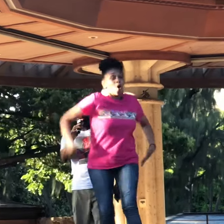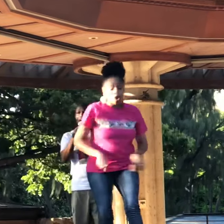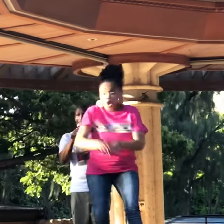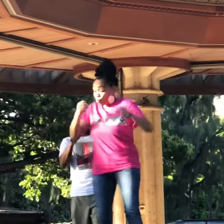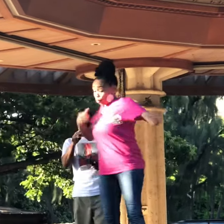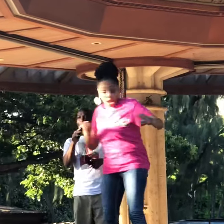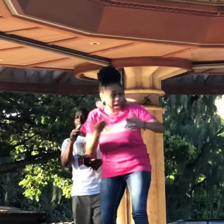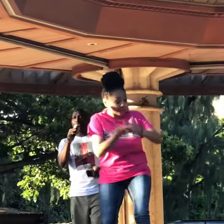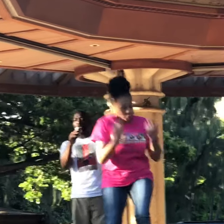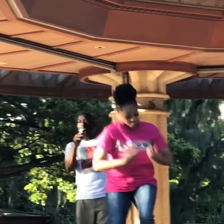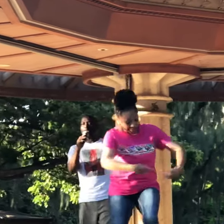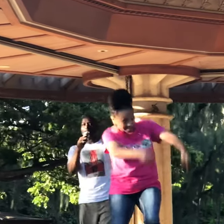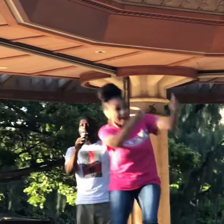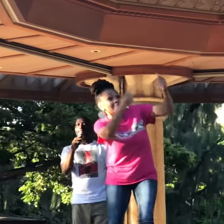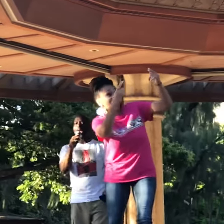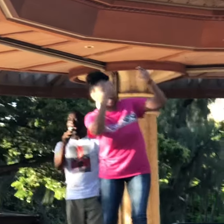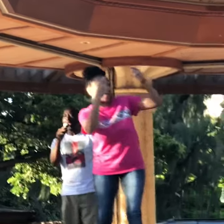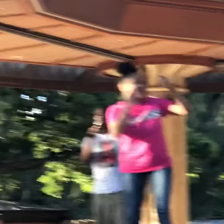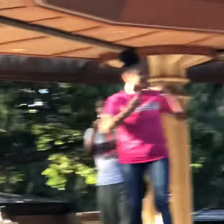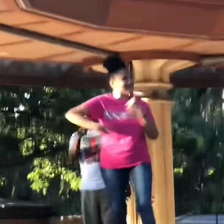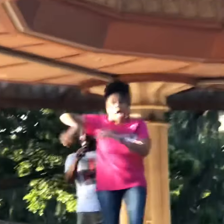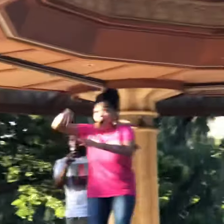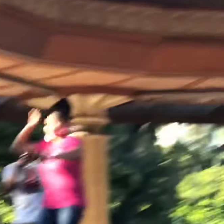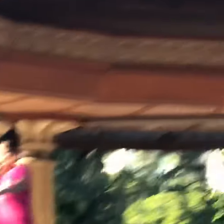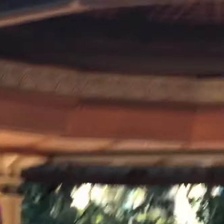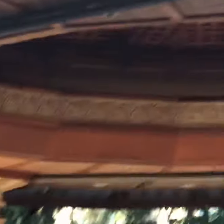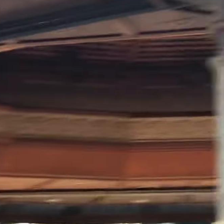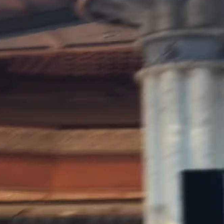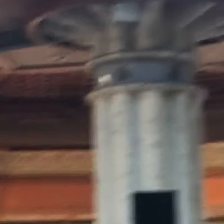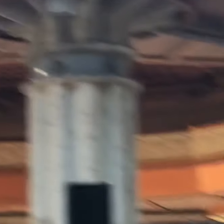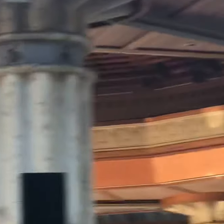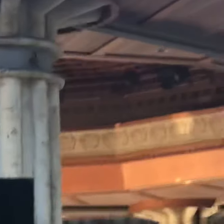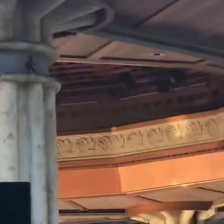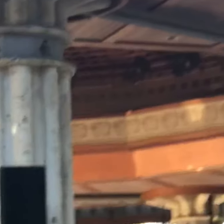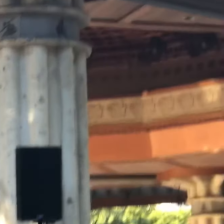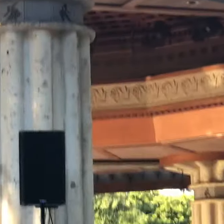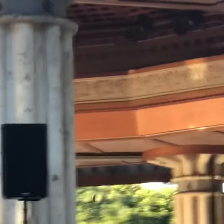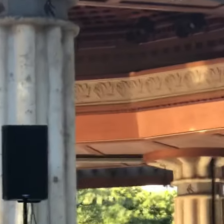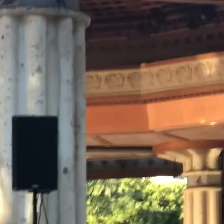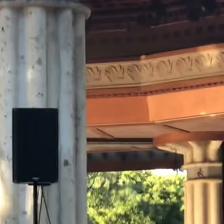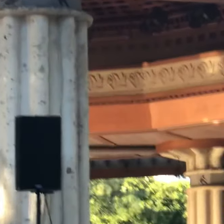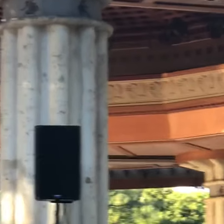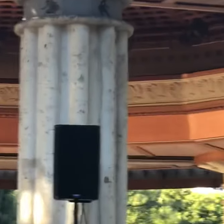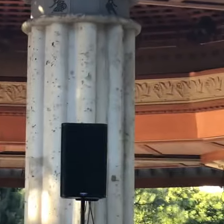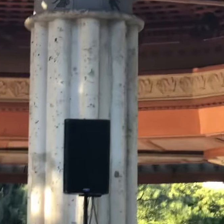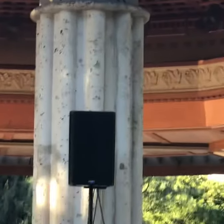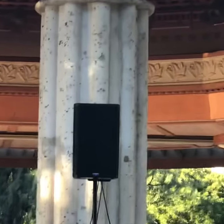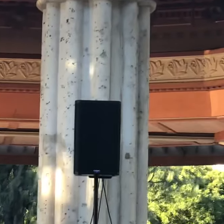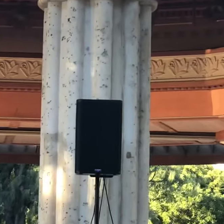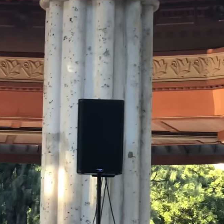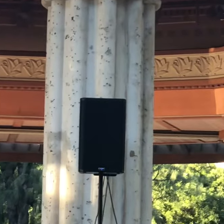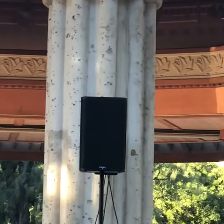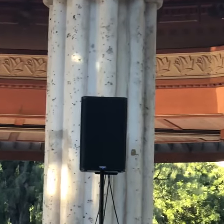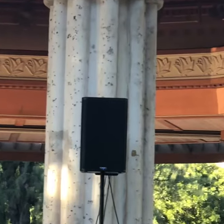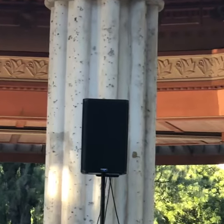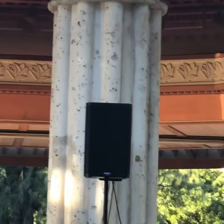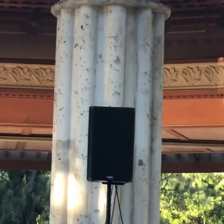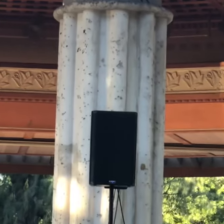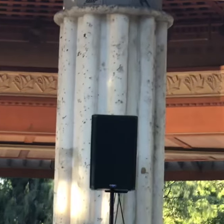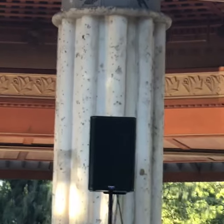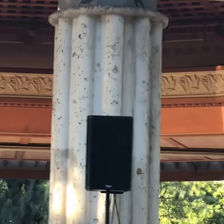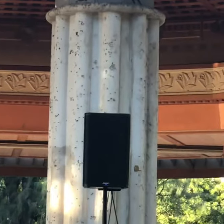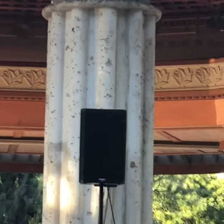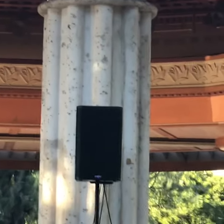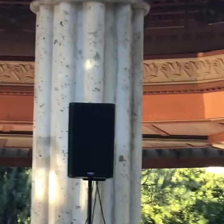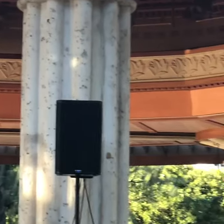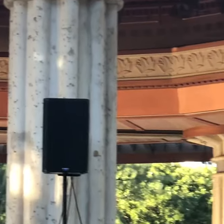I know a breakthrough is coming. My faith, I see a miracle. My